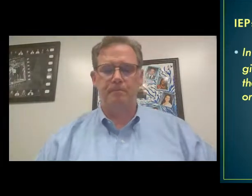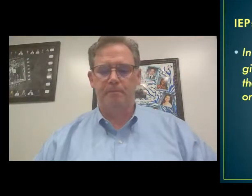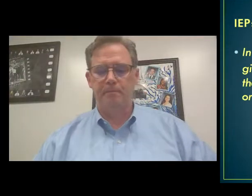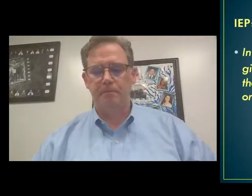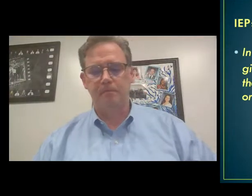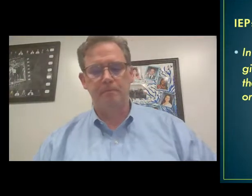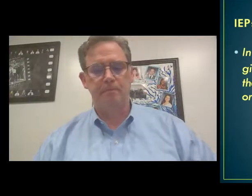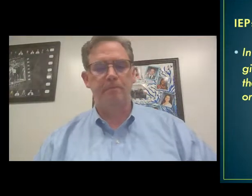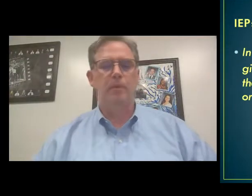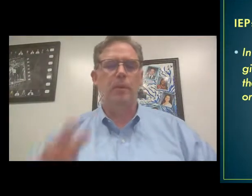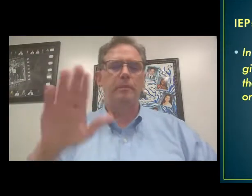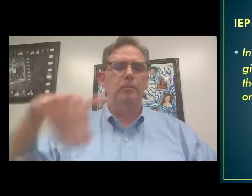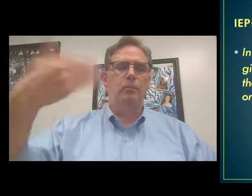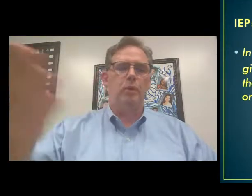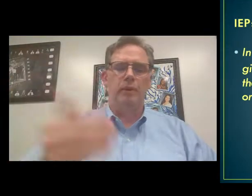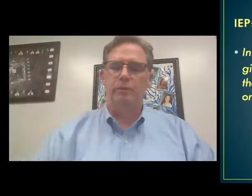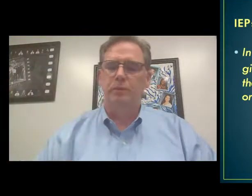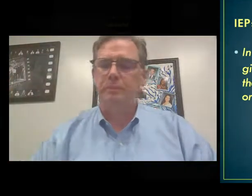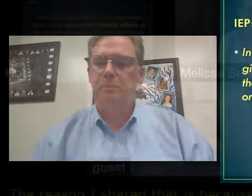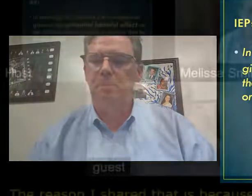peers.